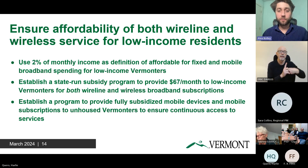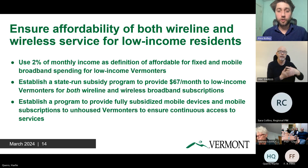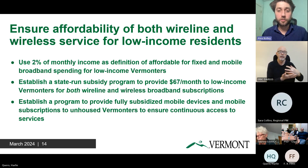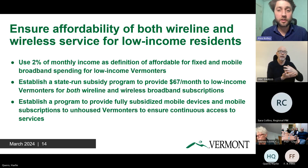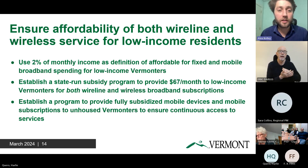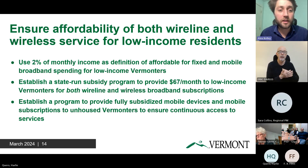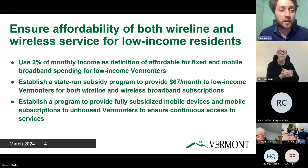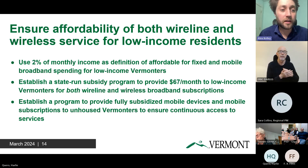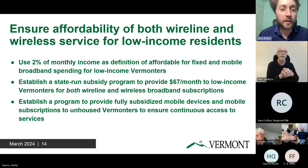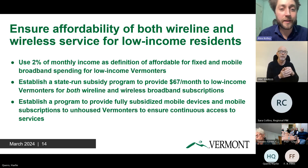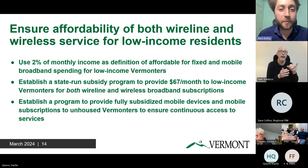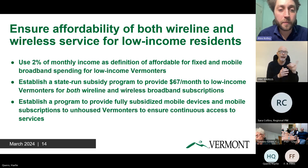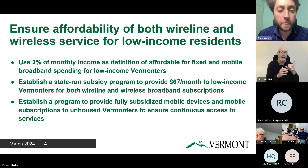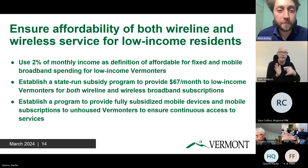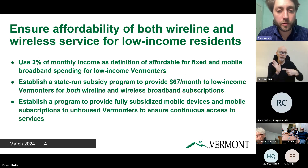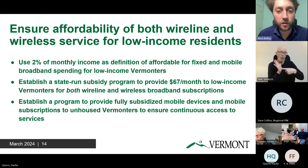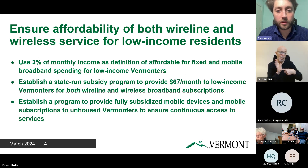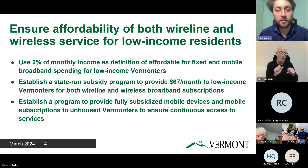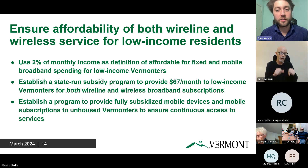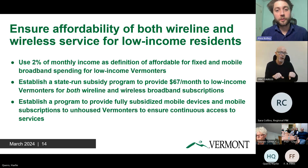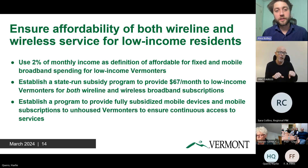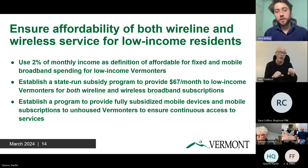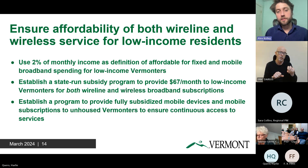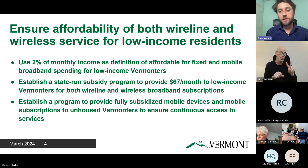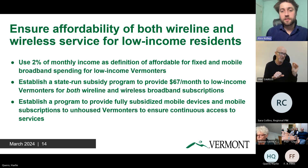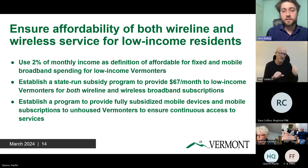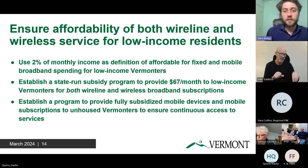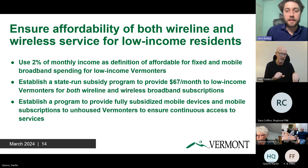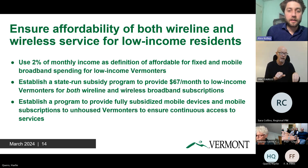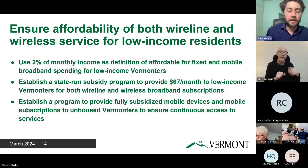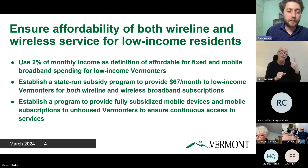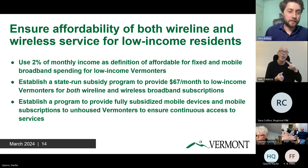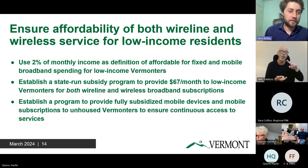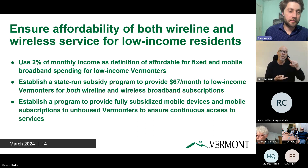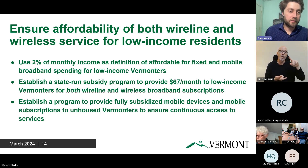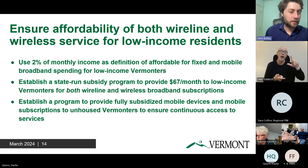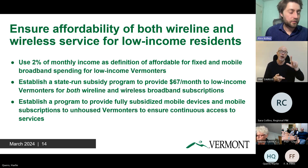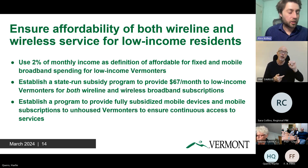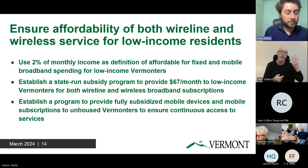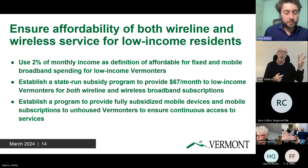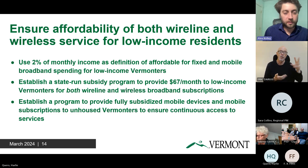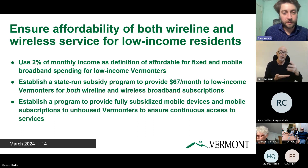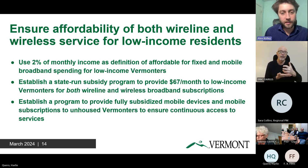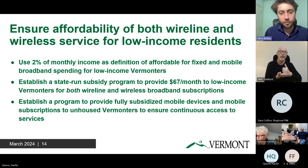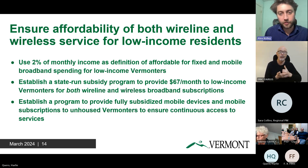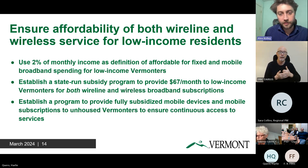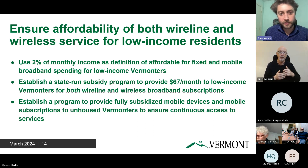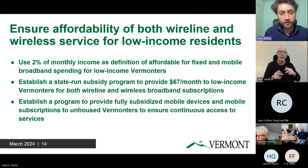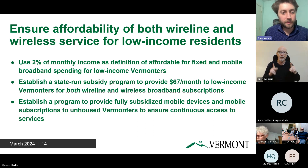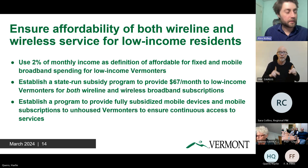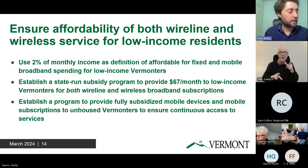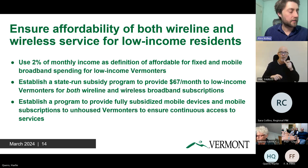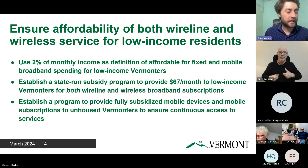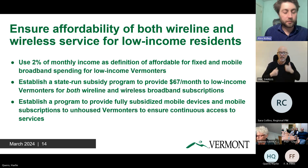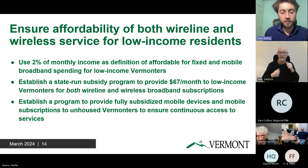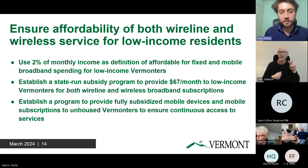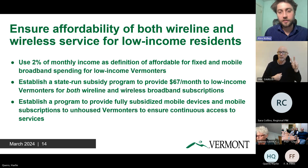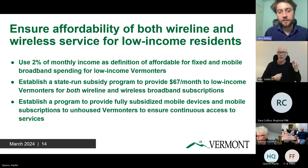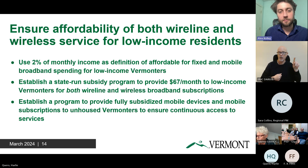think of as affordable for low-income residents. And there's kind of charts and examples in